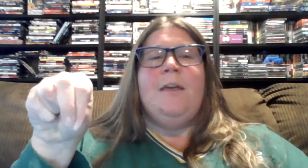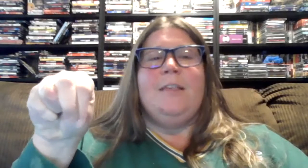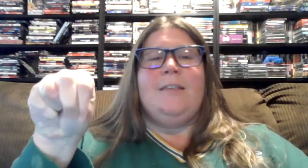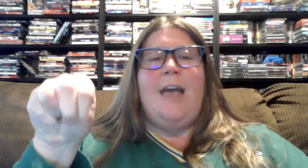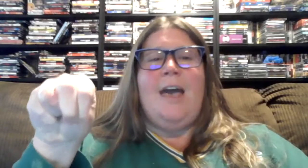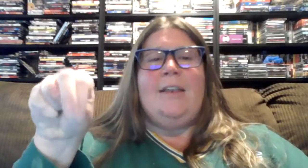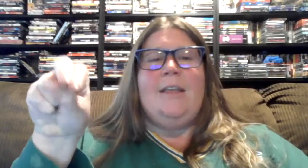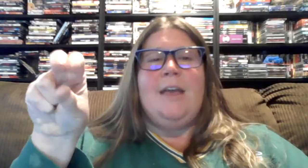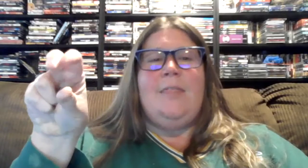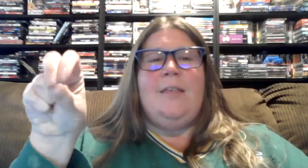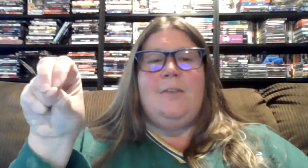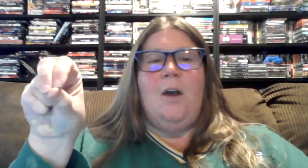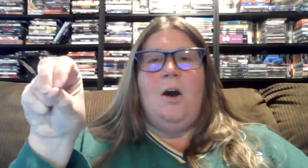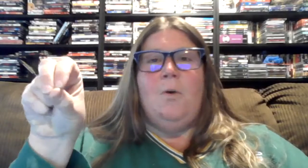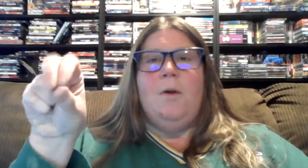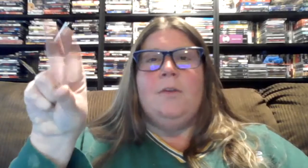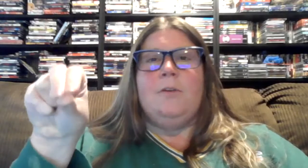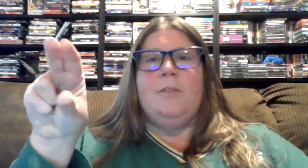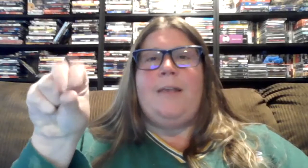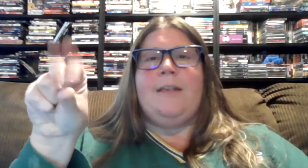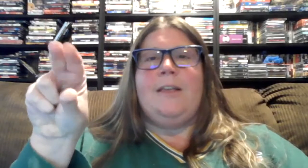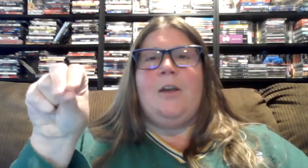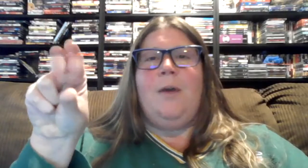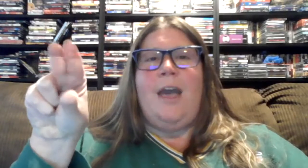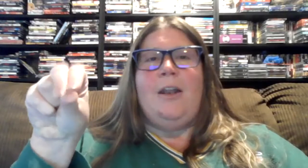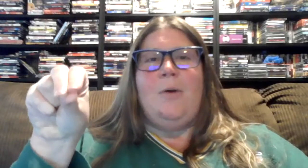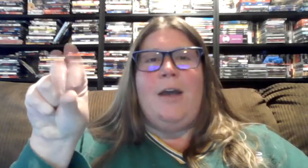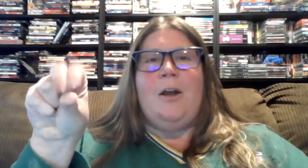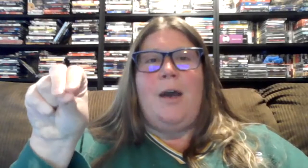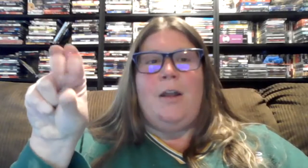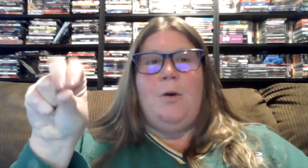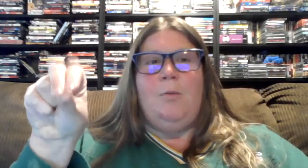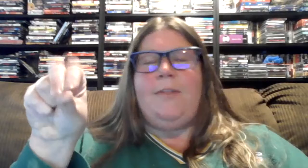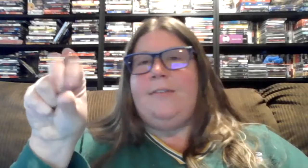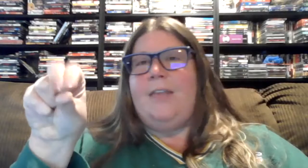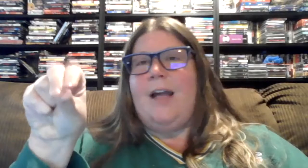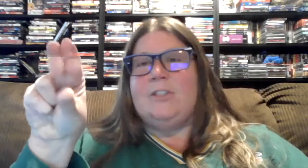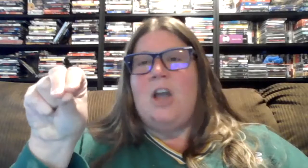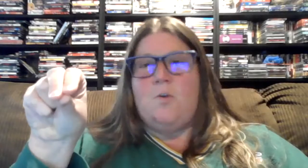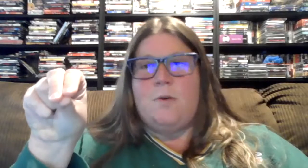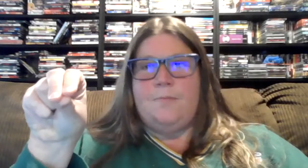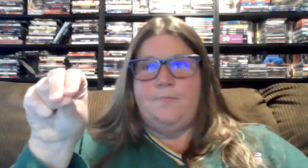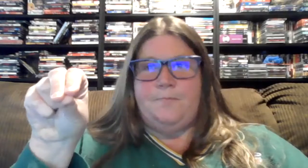this is N and this is O. So it's basically a quick N-O, N-O, N-O, and why they say that's no.